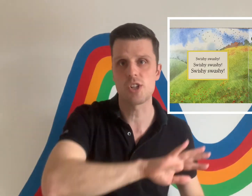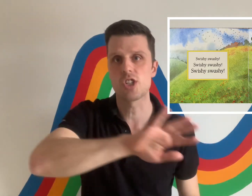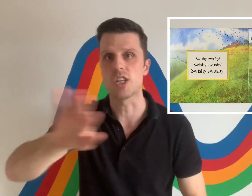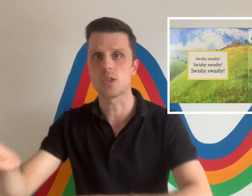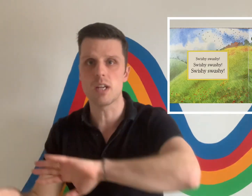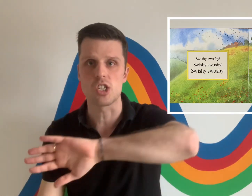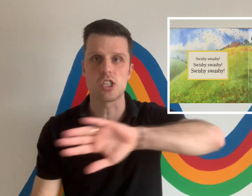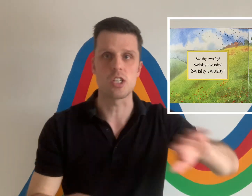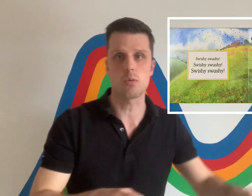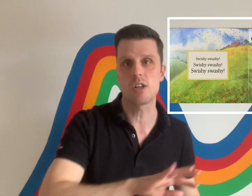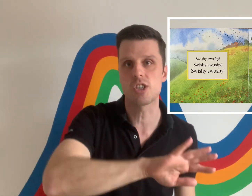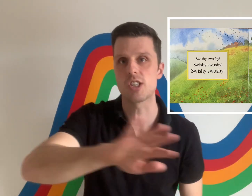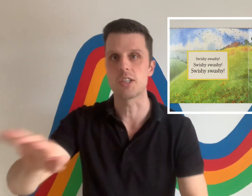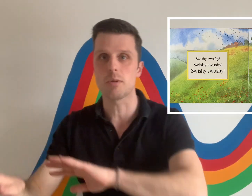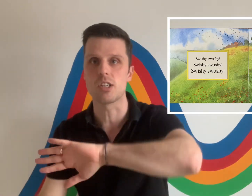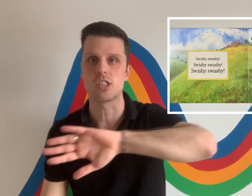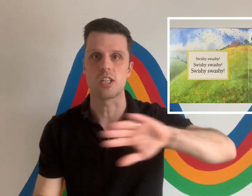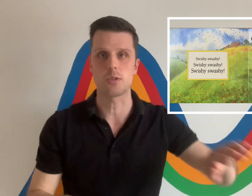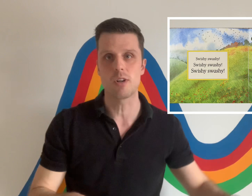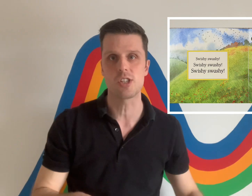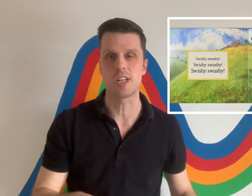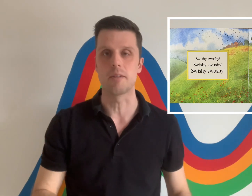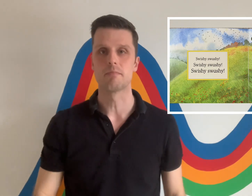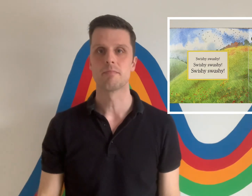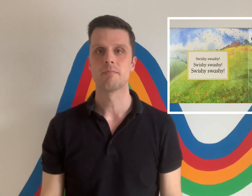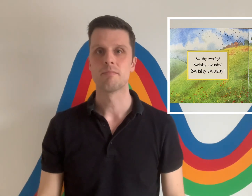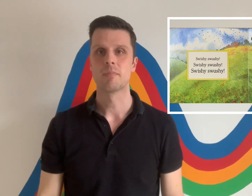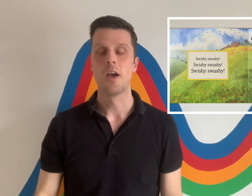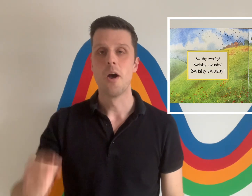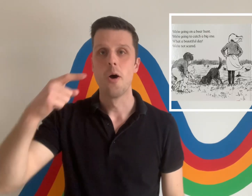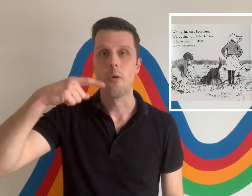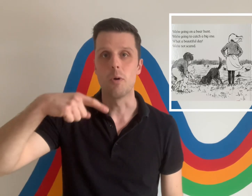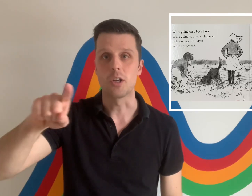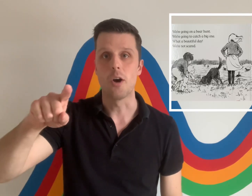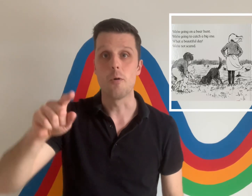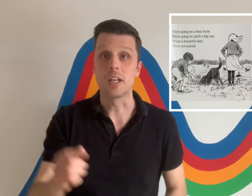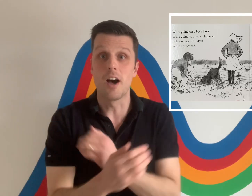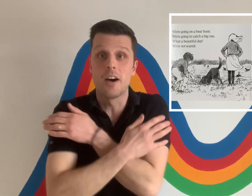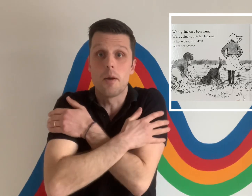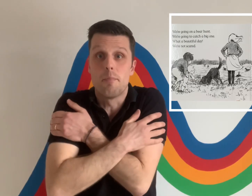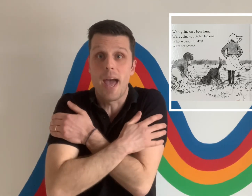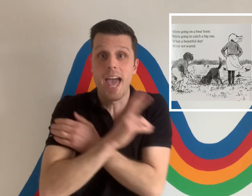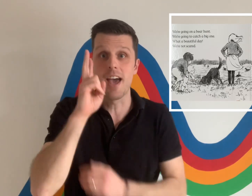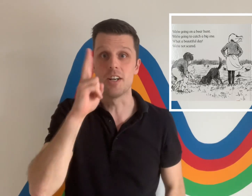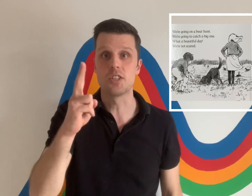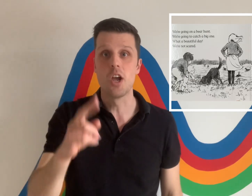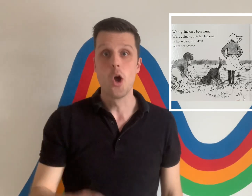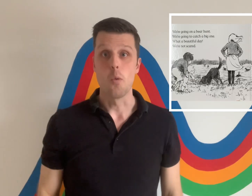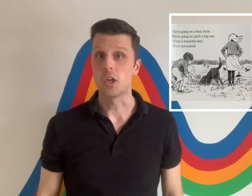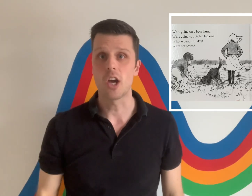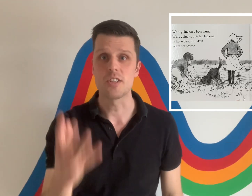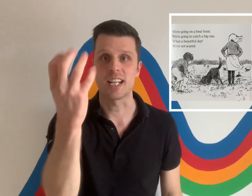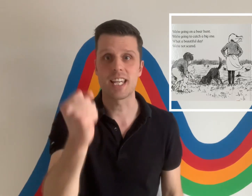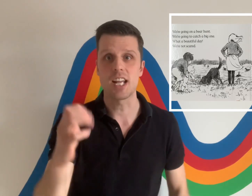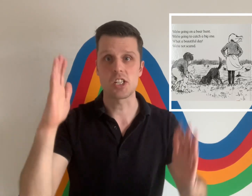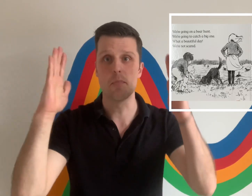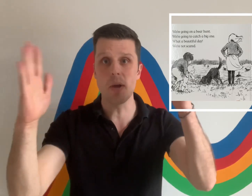swashy, swishy, swashy, swishy, swashy. We're going on a bear hunt. We're going to catch a big